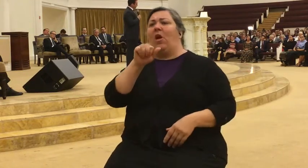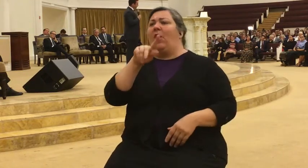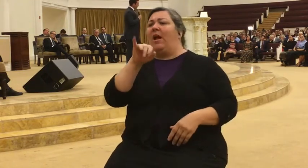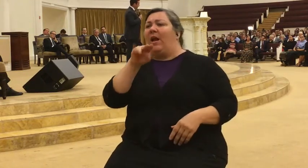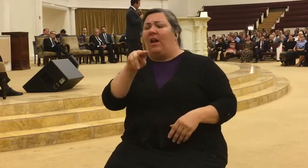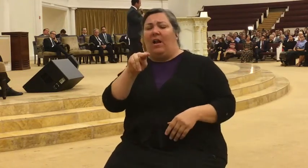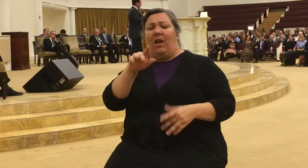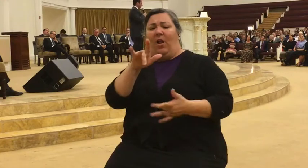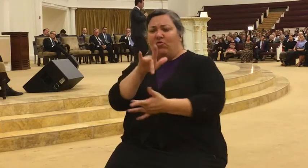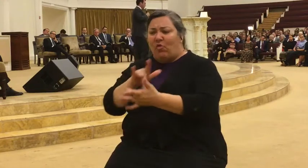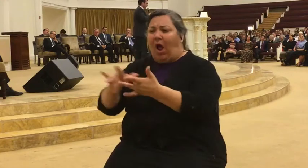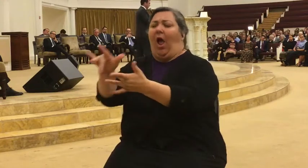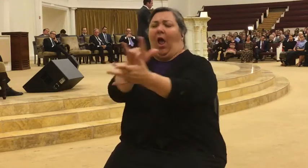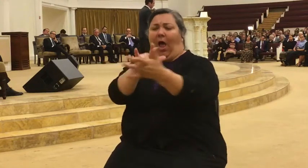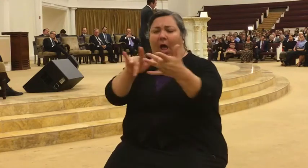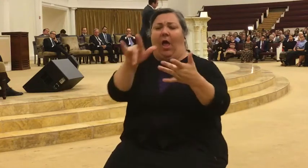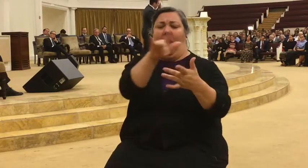medicine.